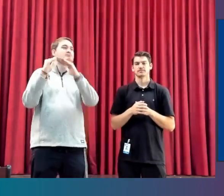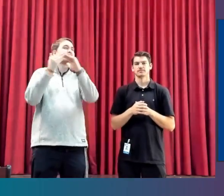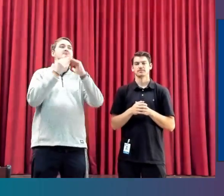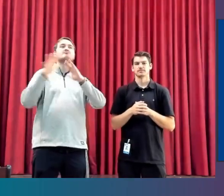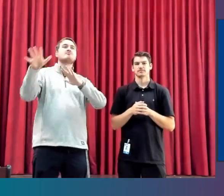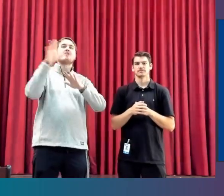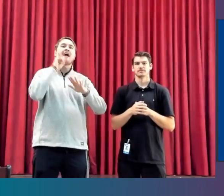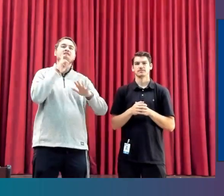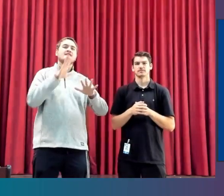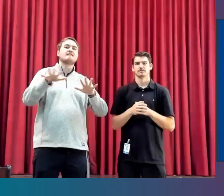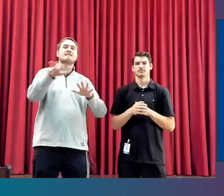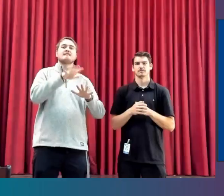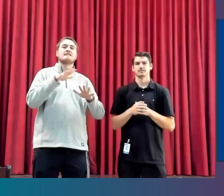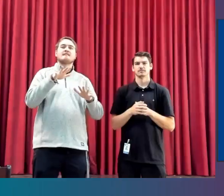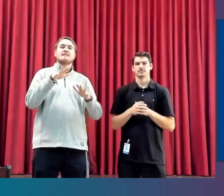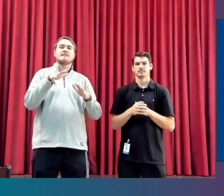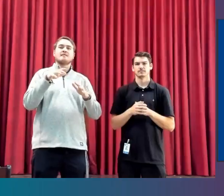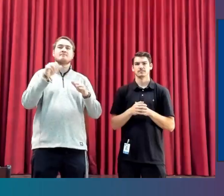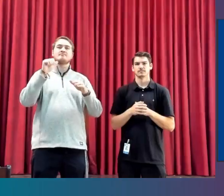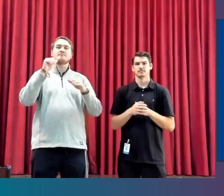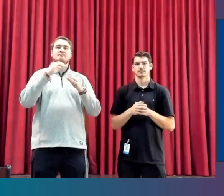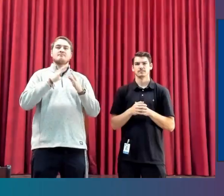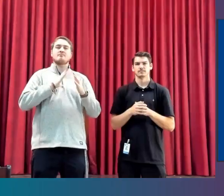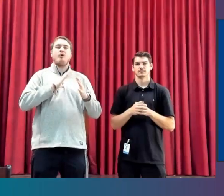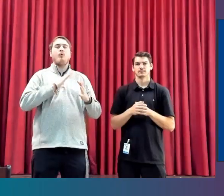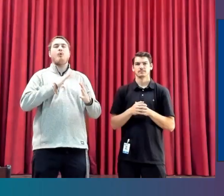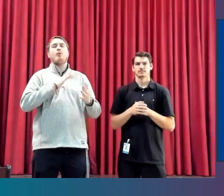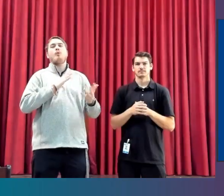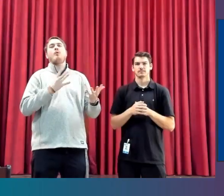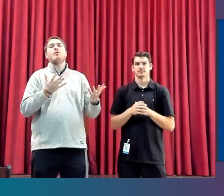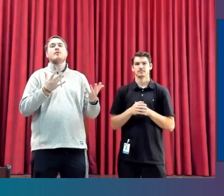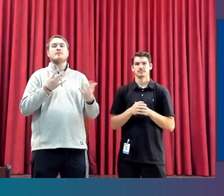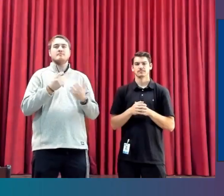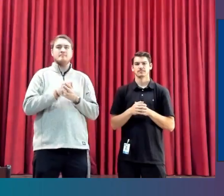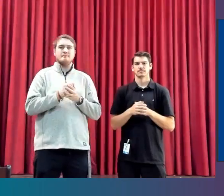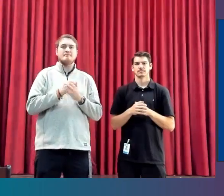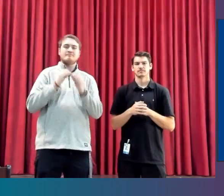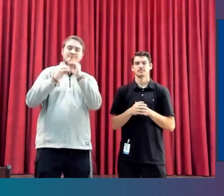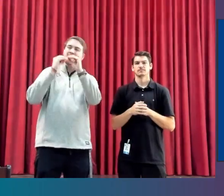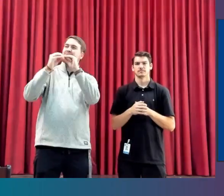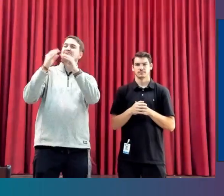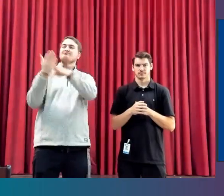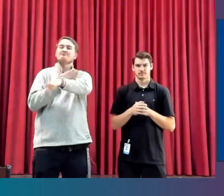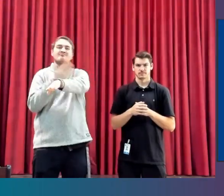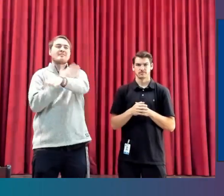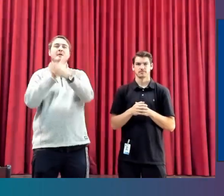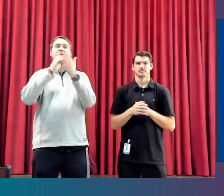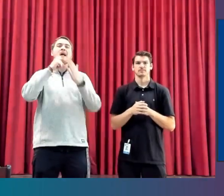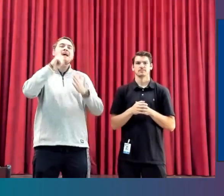home, that was going to be a community space for deaf folks, especially.